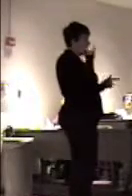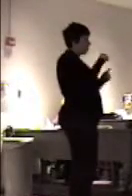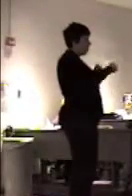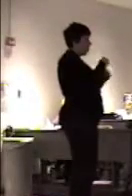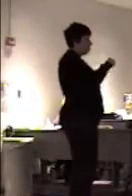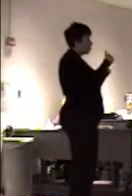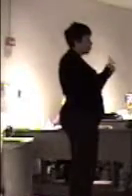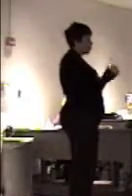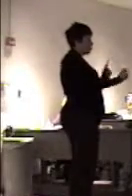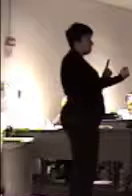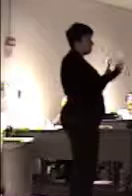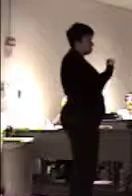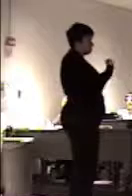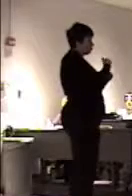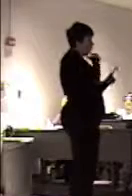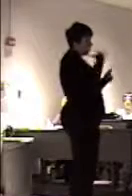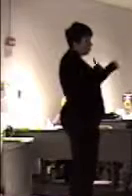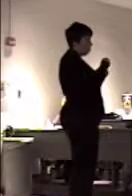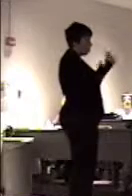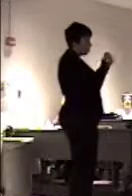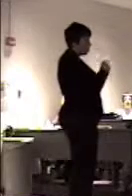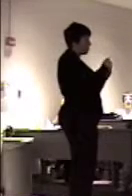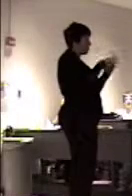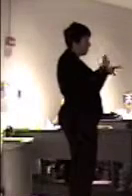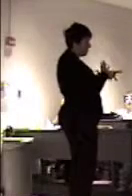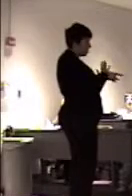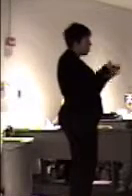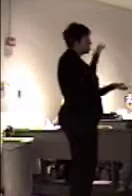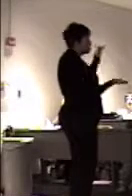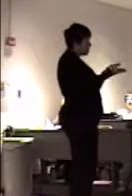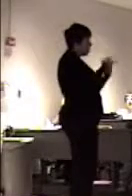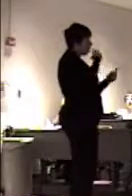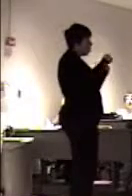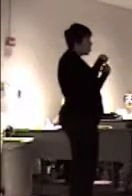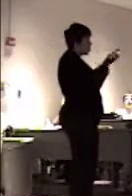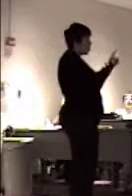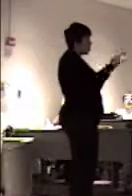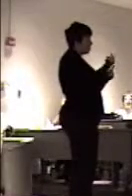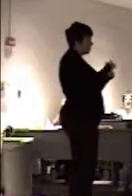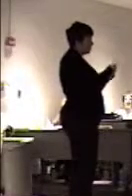with a punch. You're not going to argue with a kick. You may argue where it comes from.